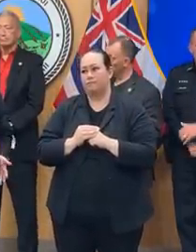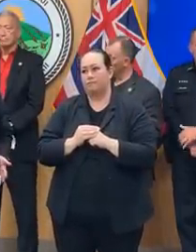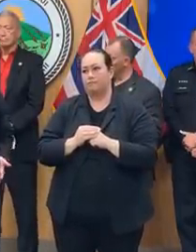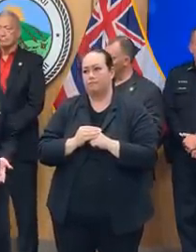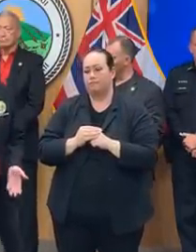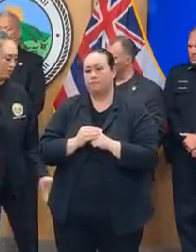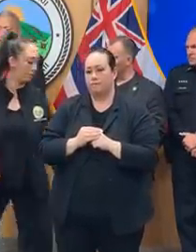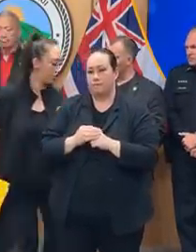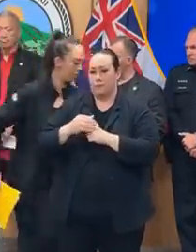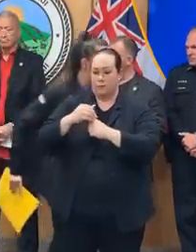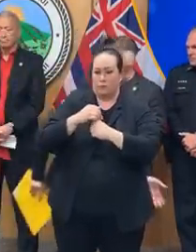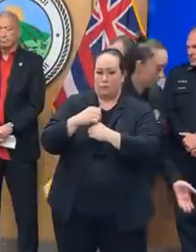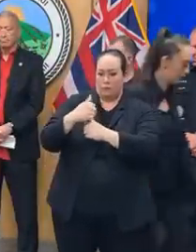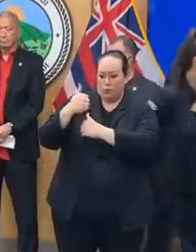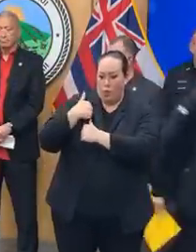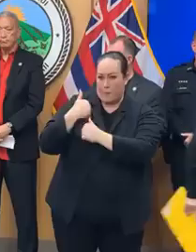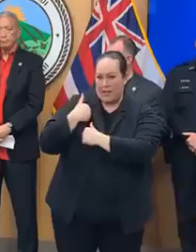Force 50.